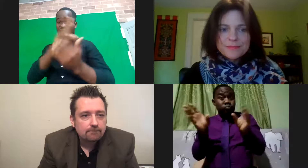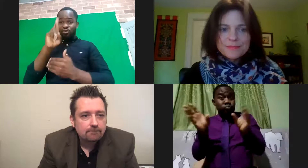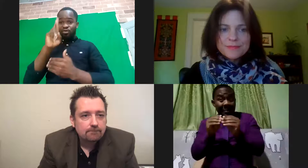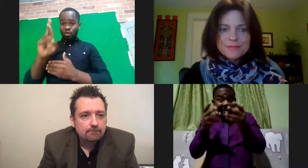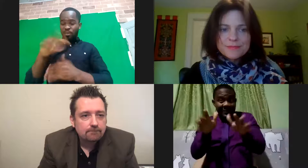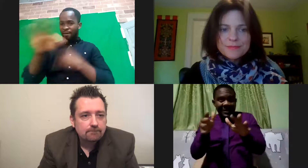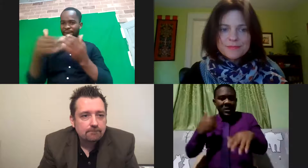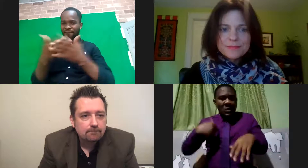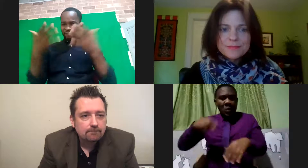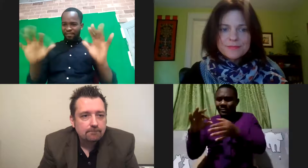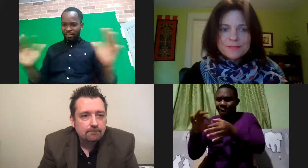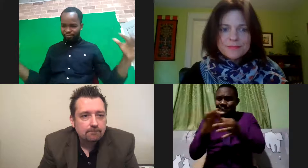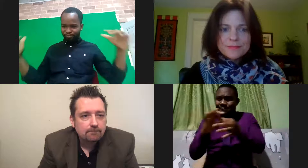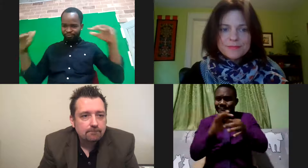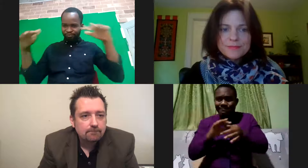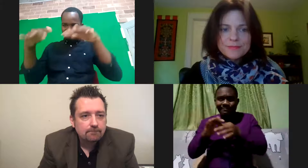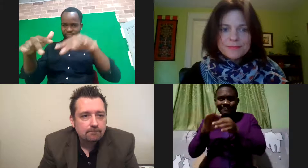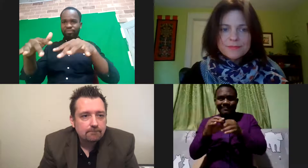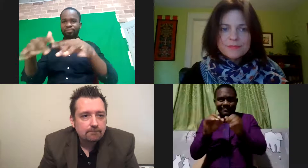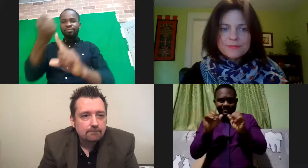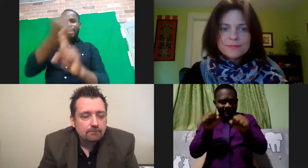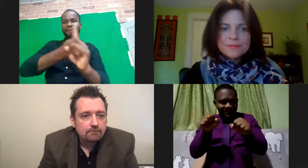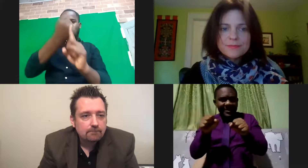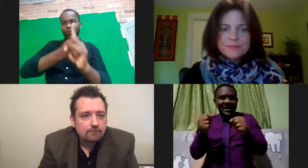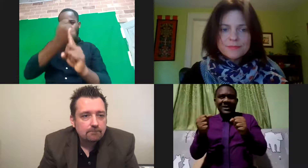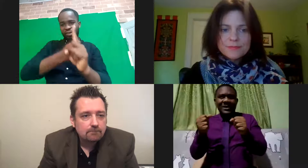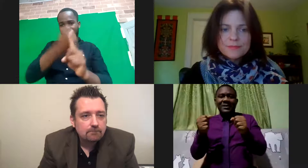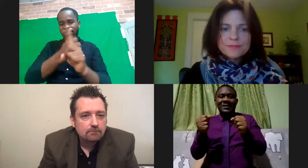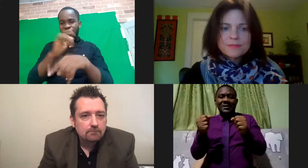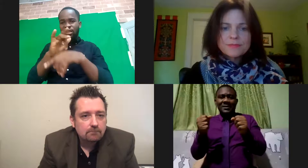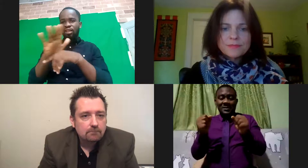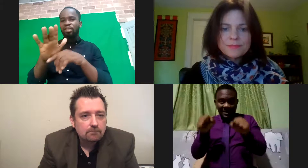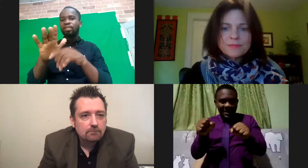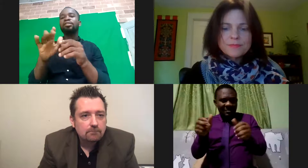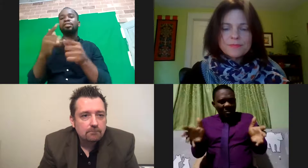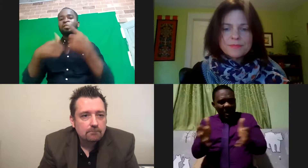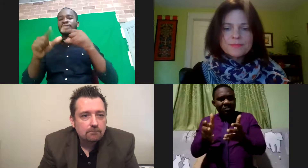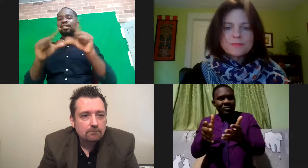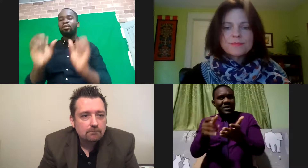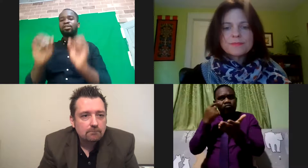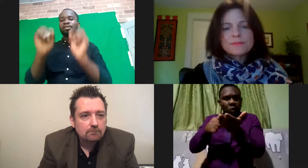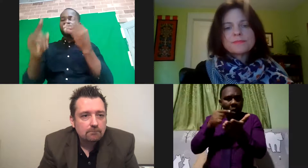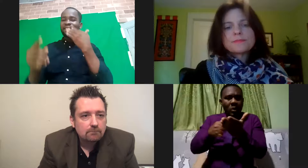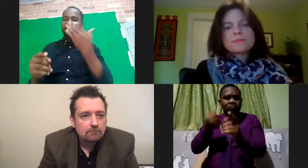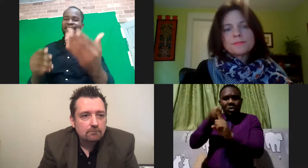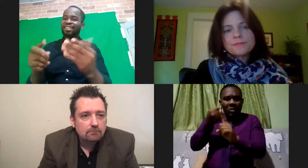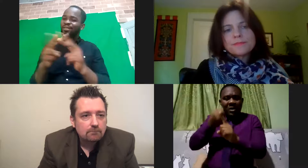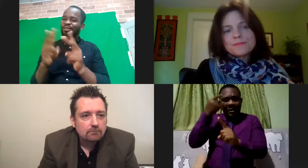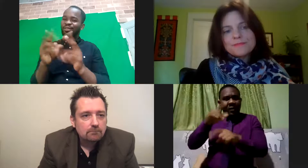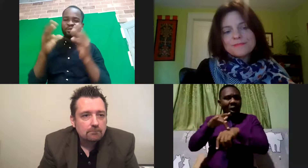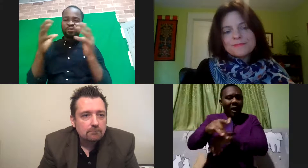come together to advocate for early sign language education. Thank you so much.